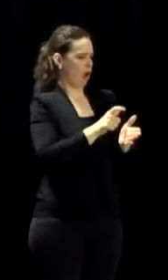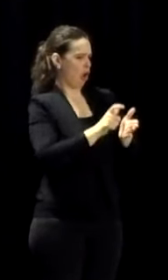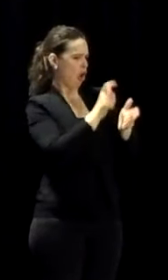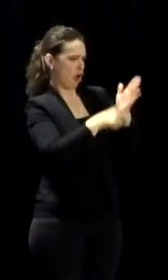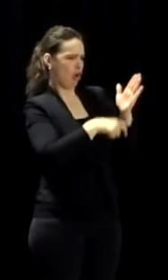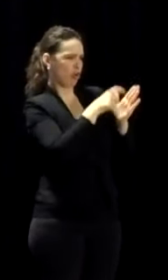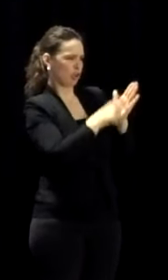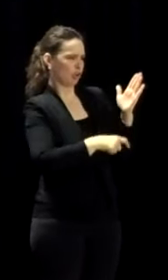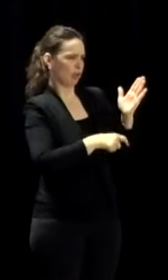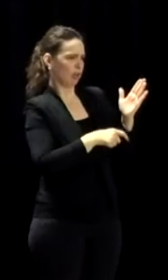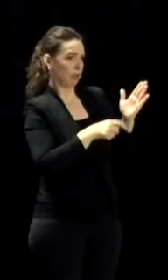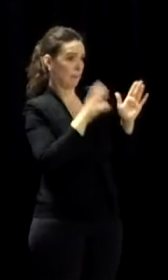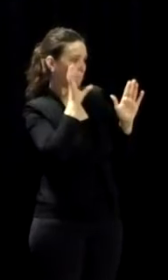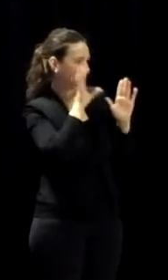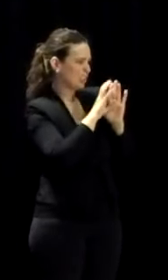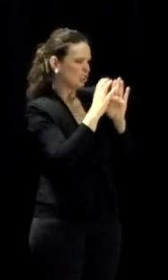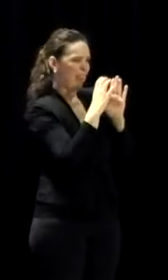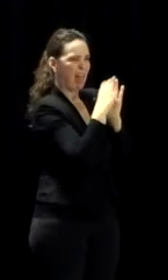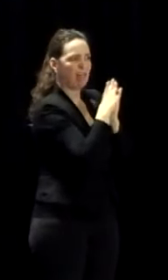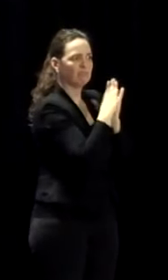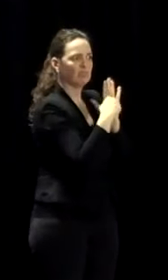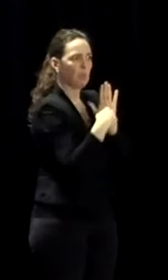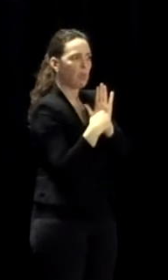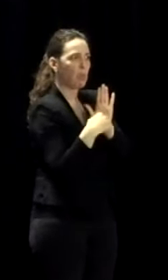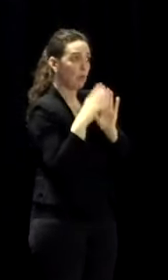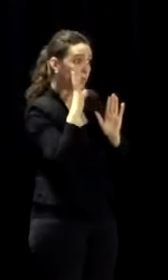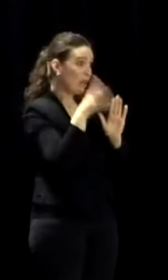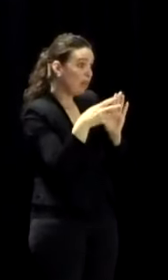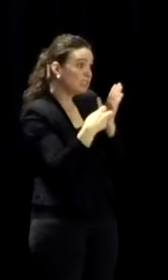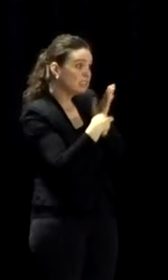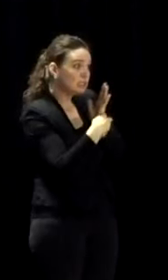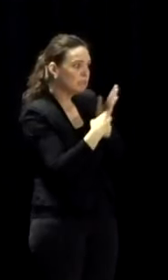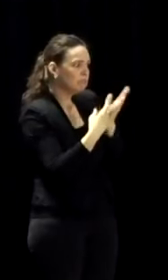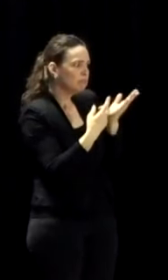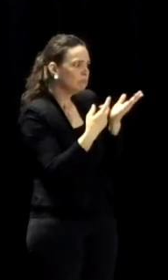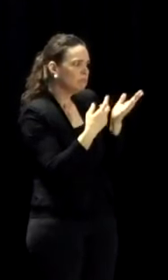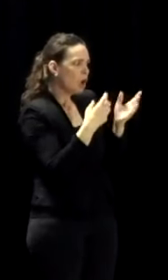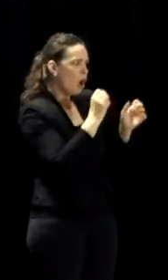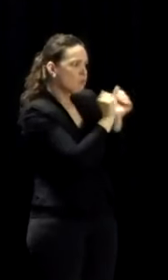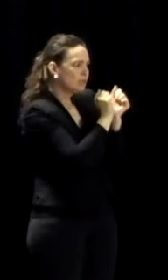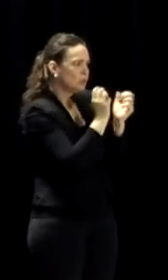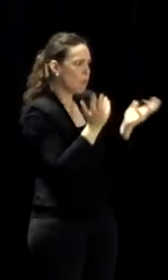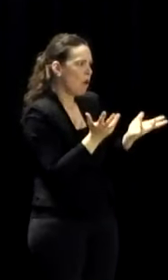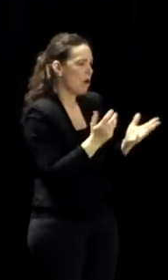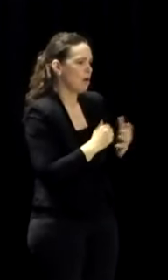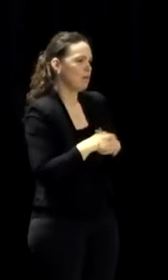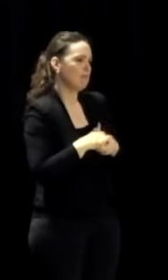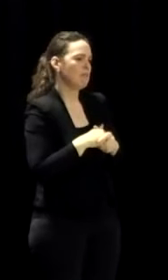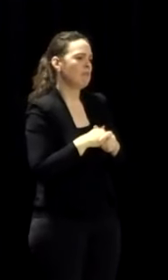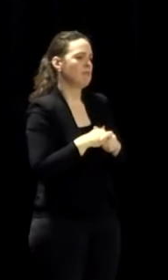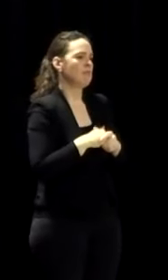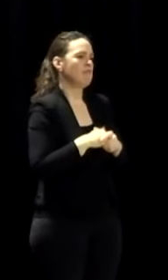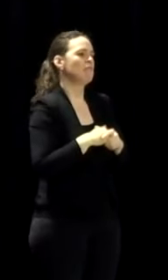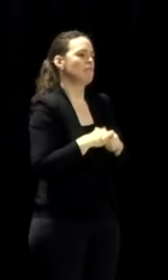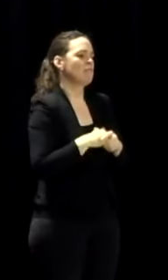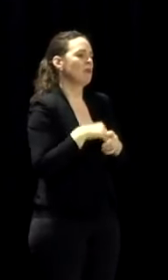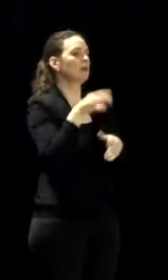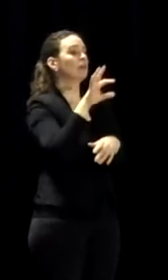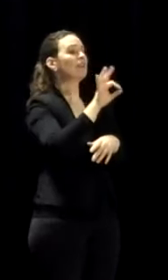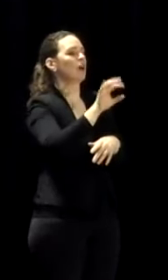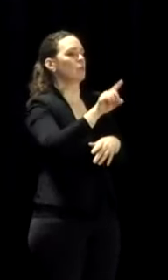any need to issue a citation or make an arrest or anything like that? We get the 911 data, Tim, and we had